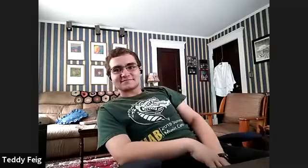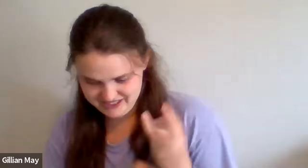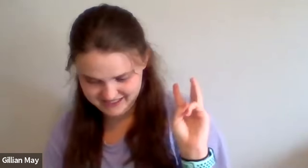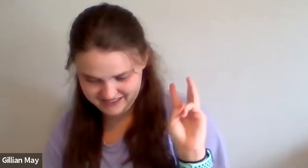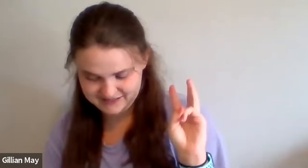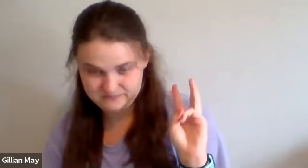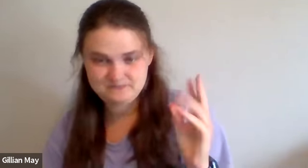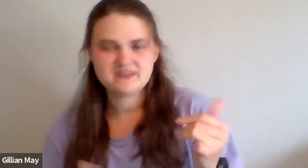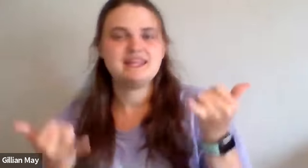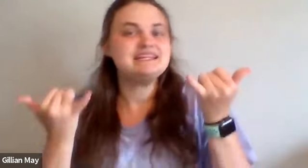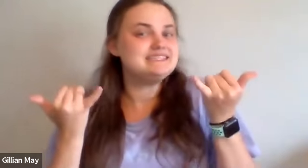6.